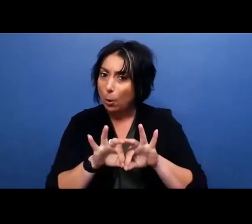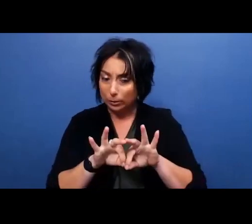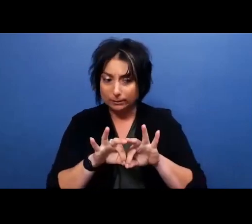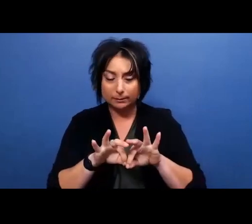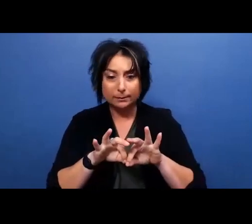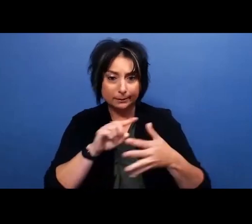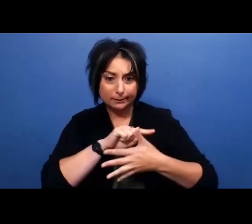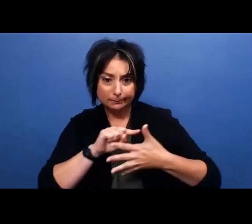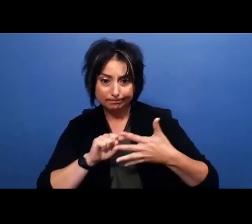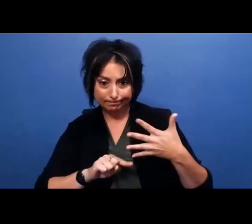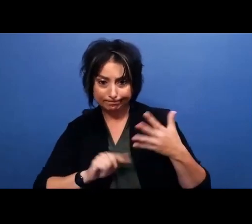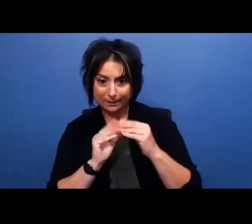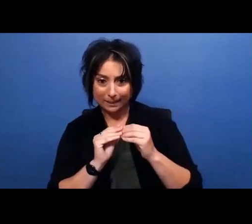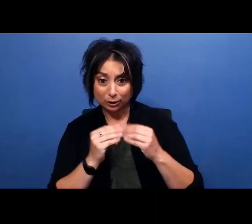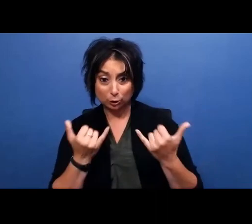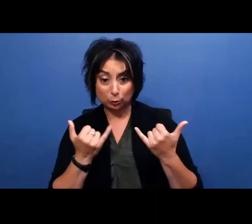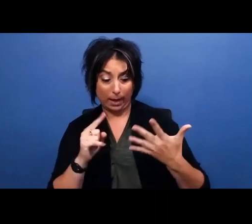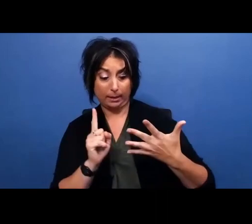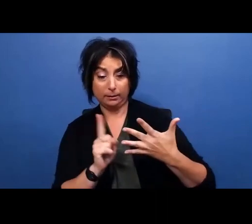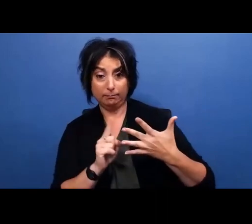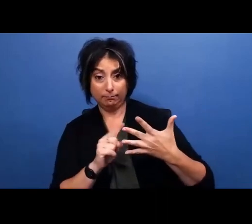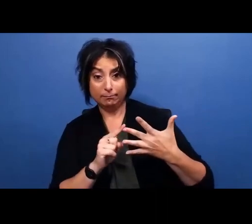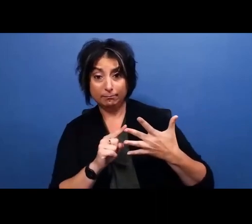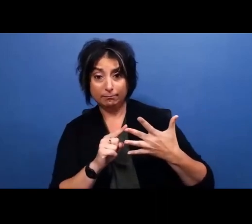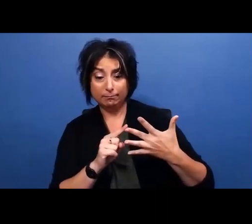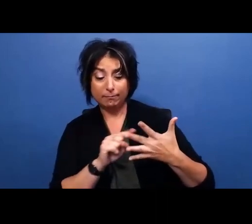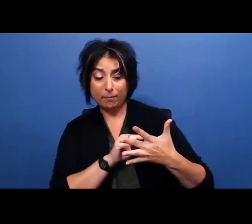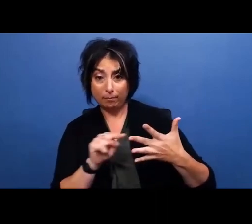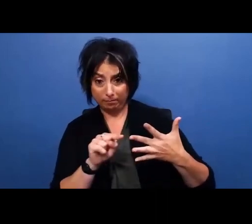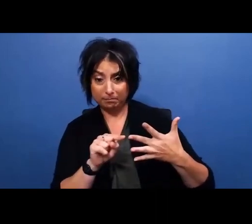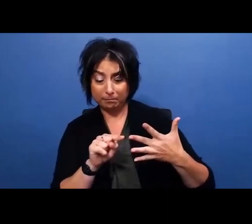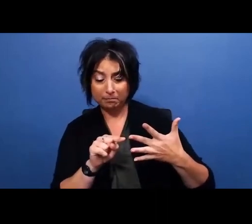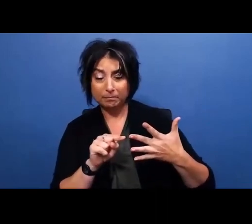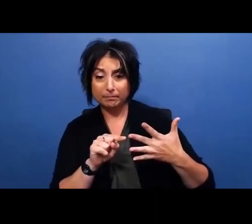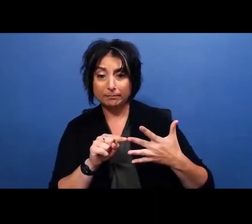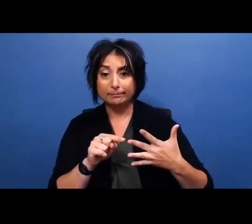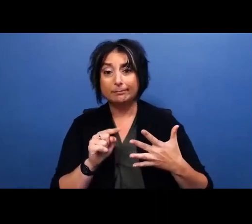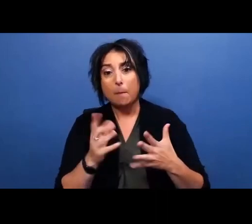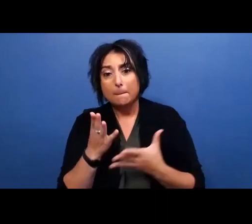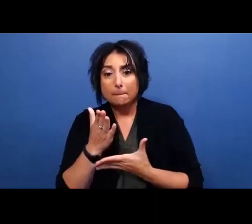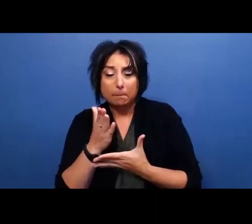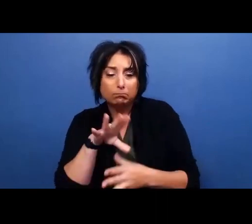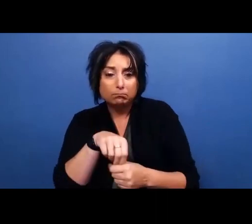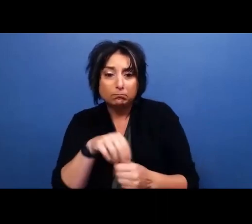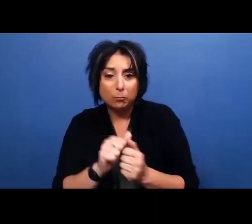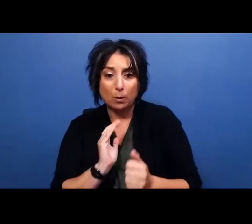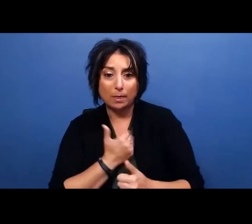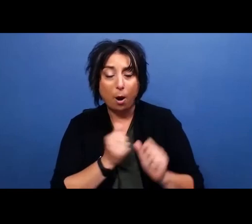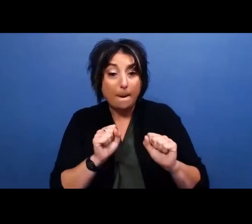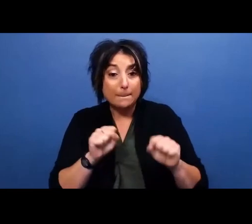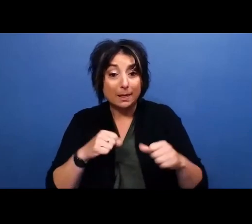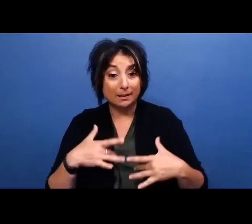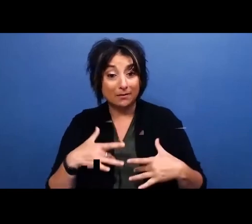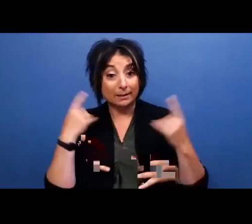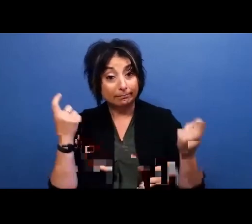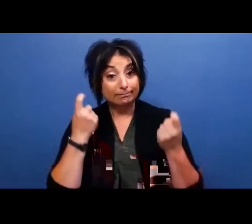are. Today is our 3rd session in a 5-week session as part of the Ability event, celebrating the